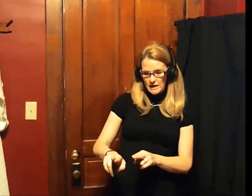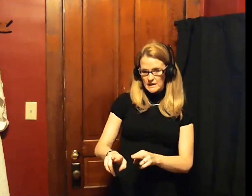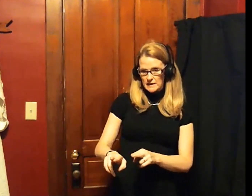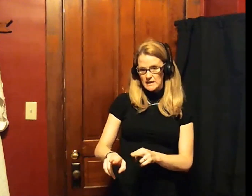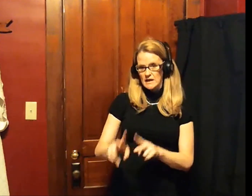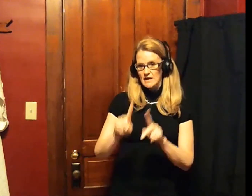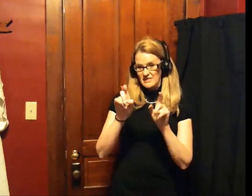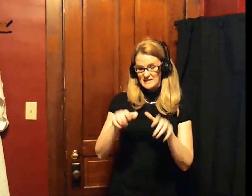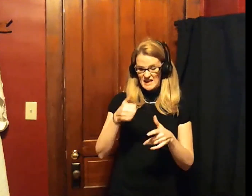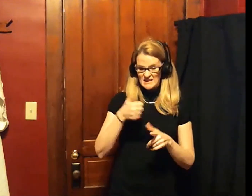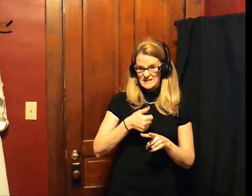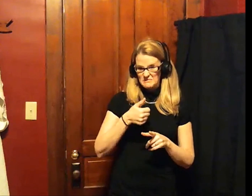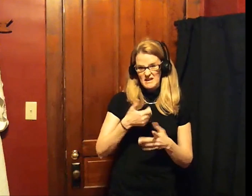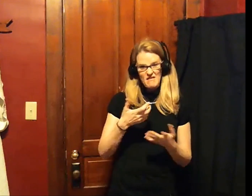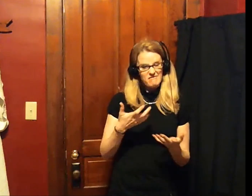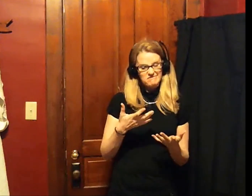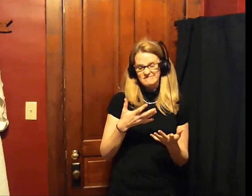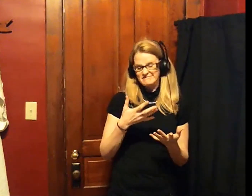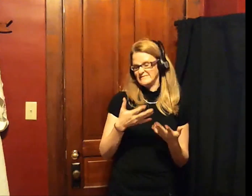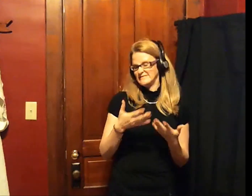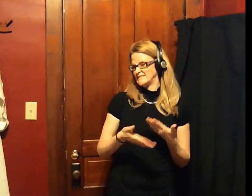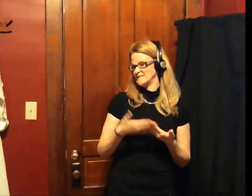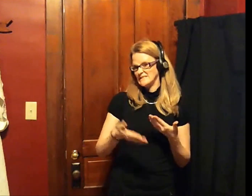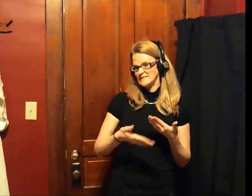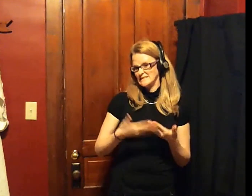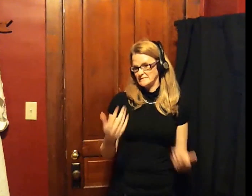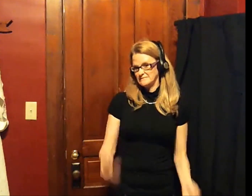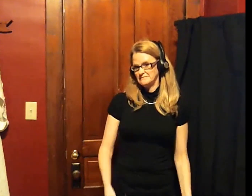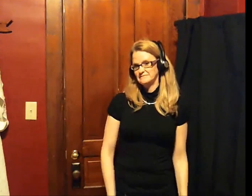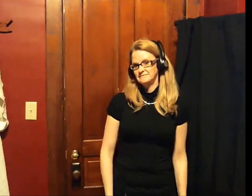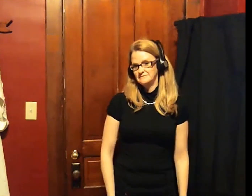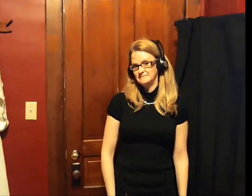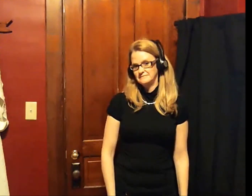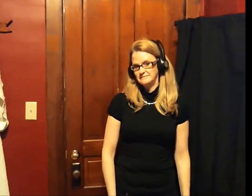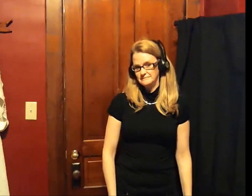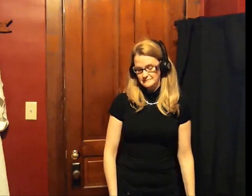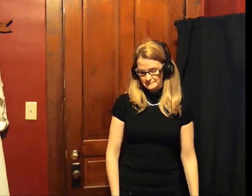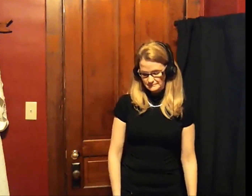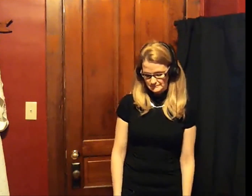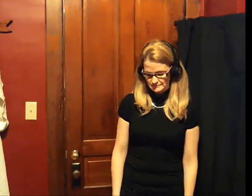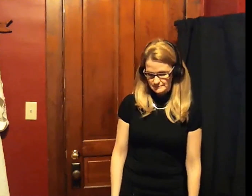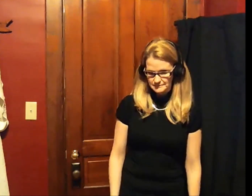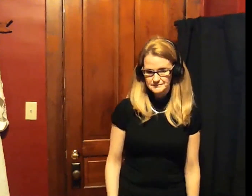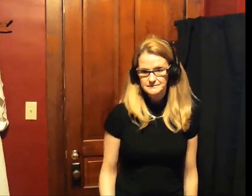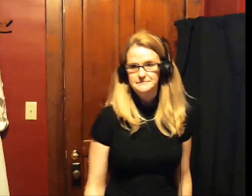worst part of it is getting ready for it. The tests themselves are a piece of cake.